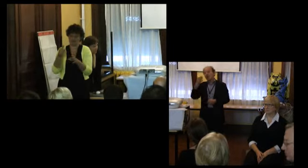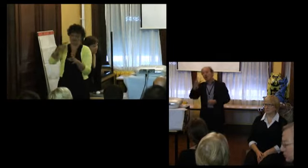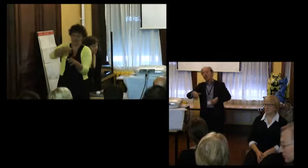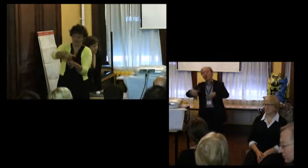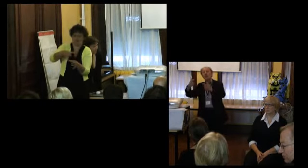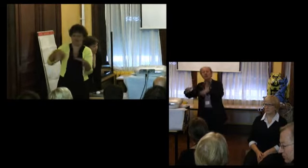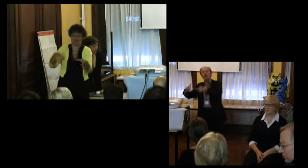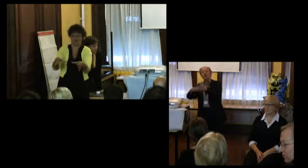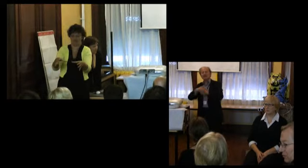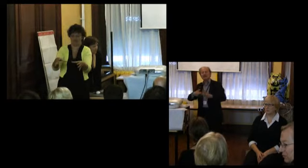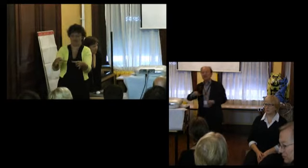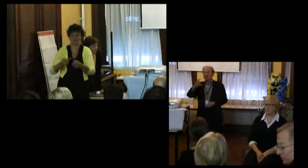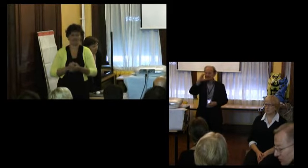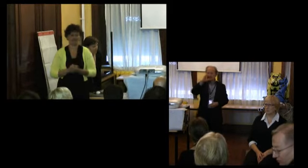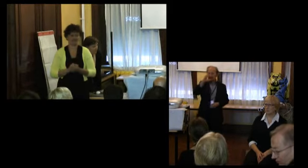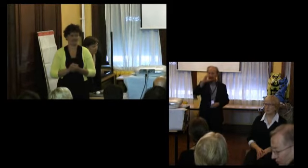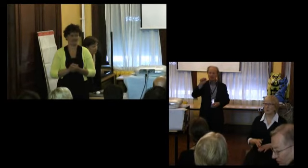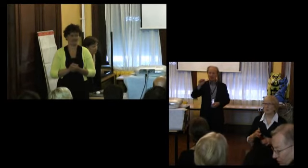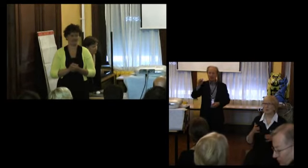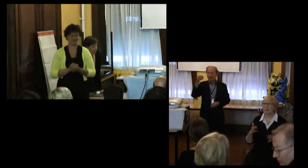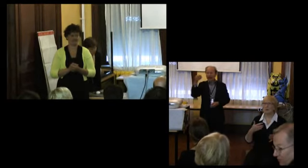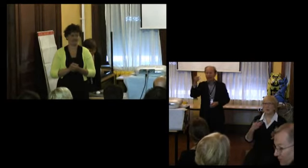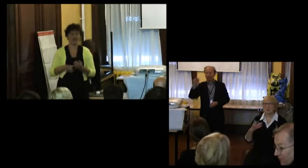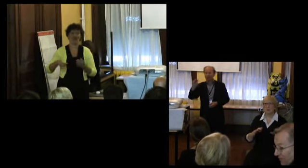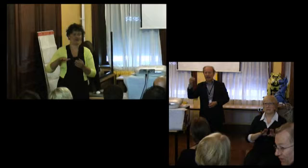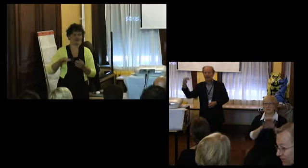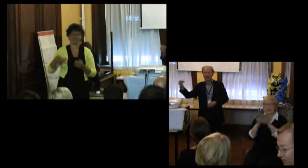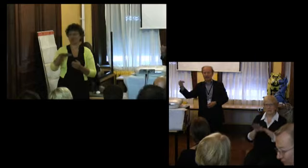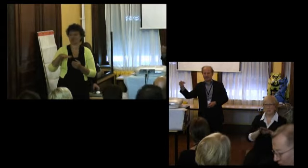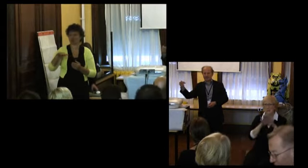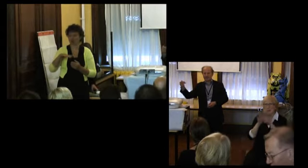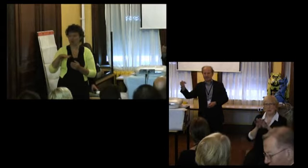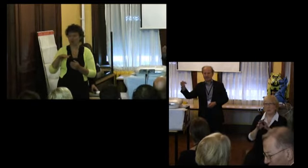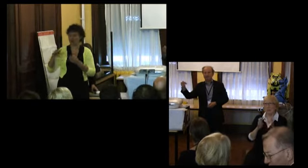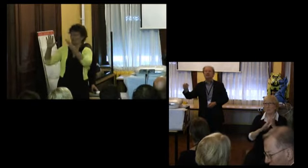monuments, national monuments.